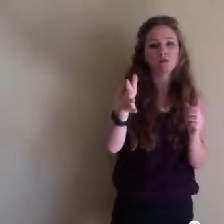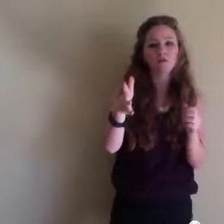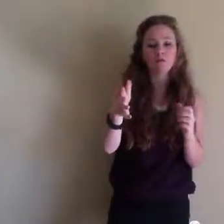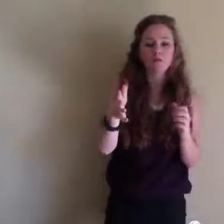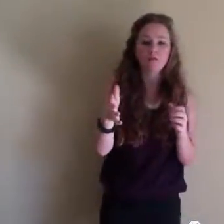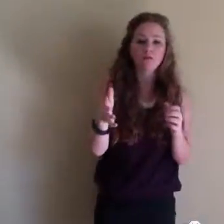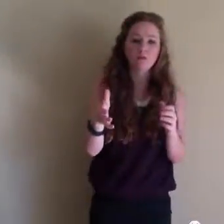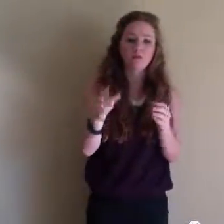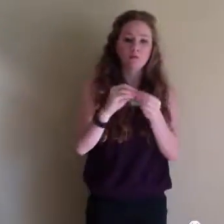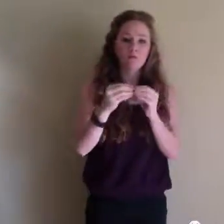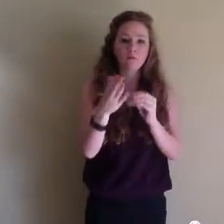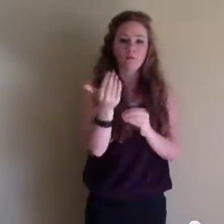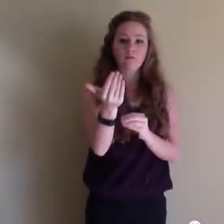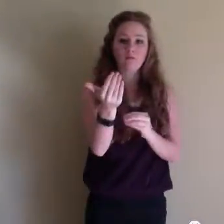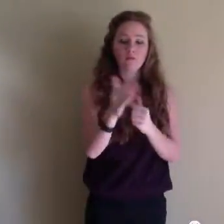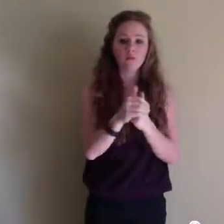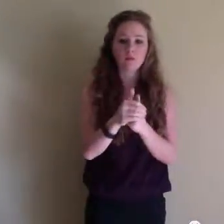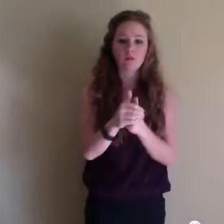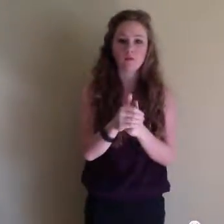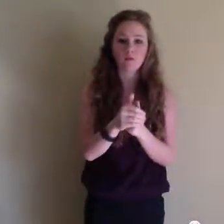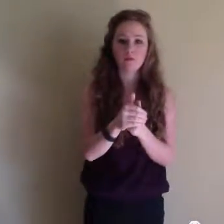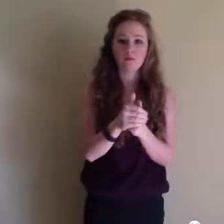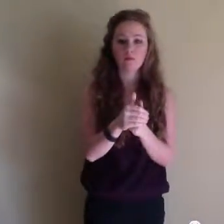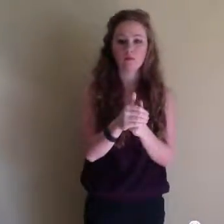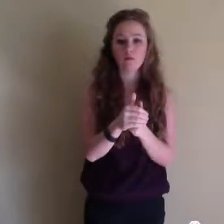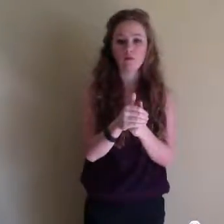But that would change soon. Number 15.